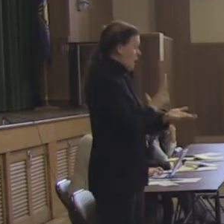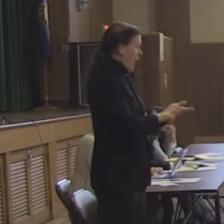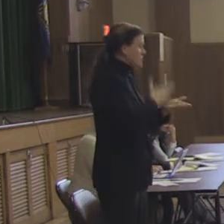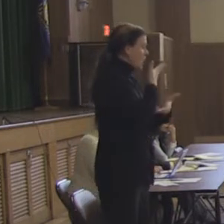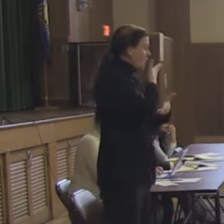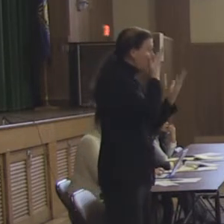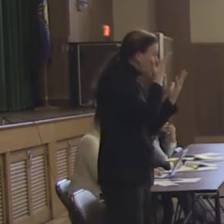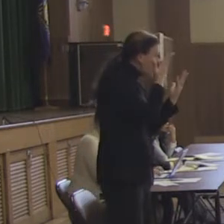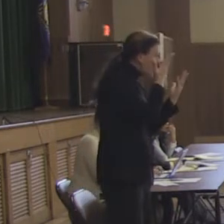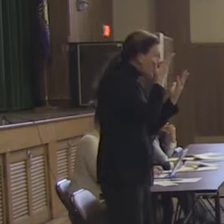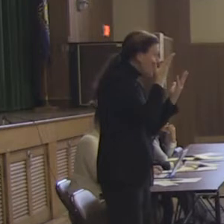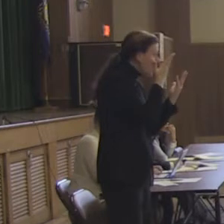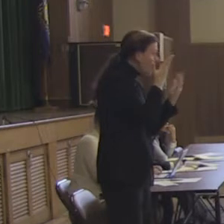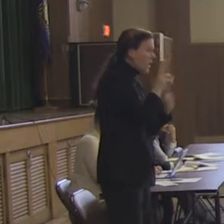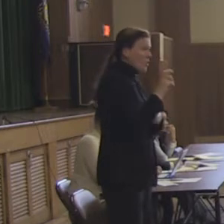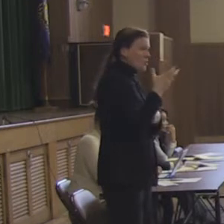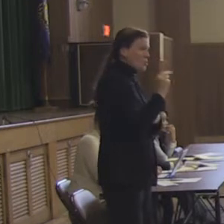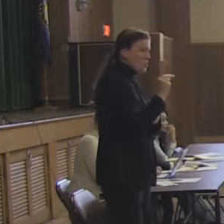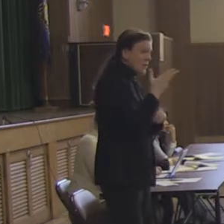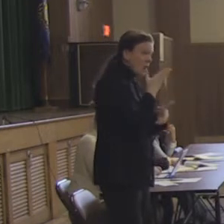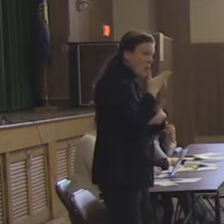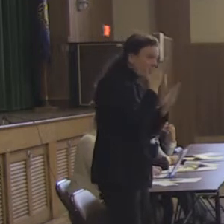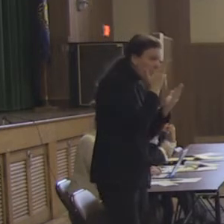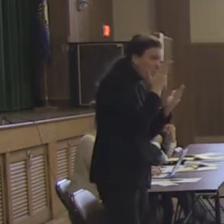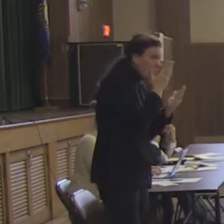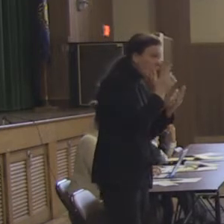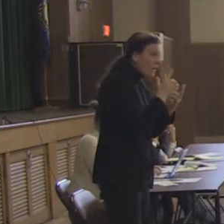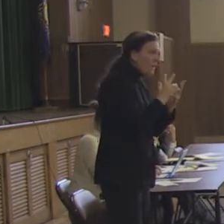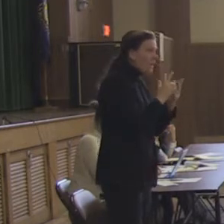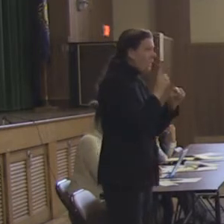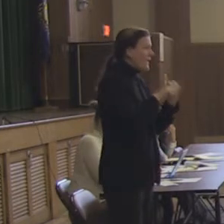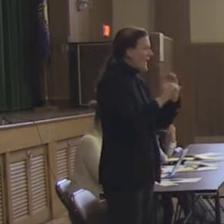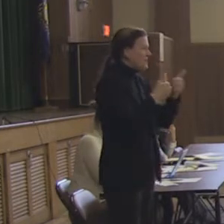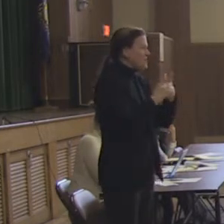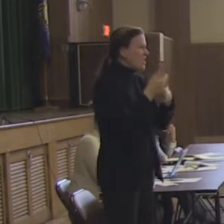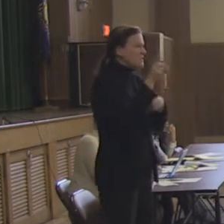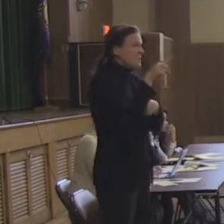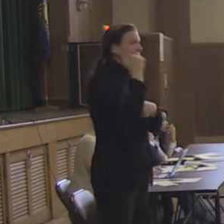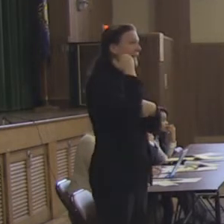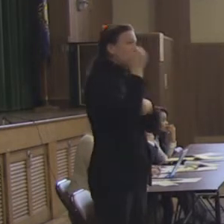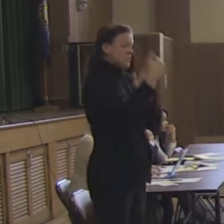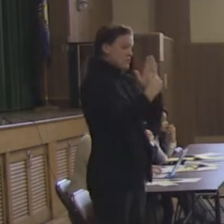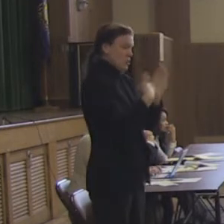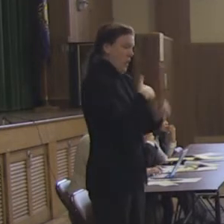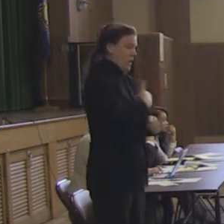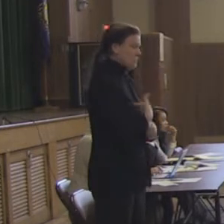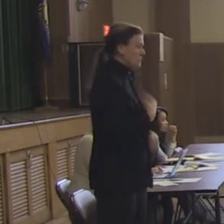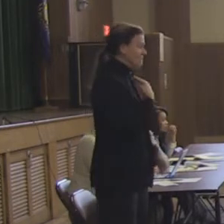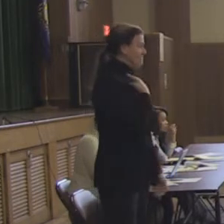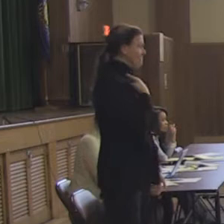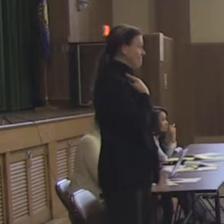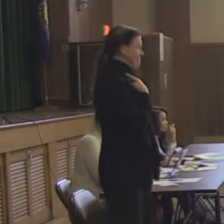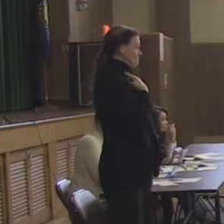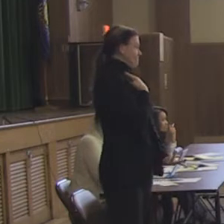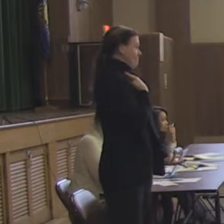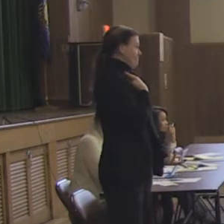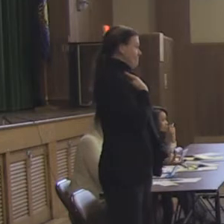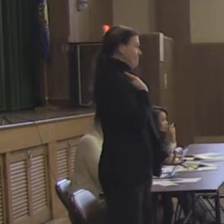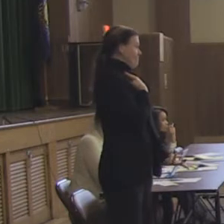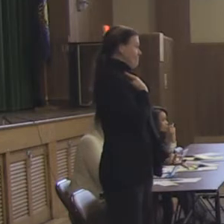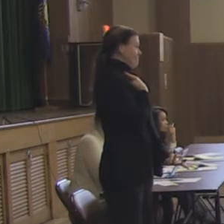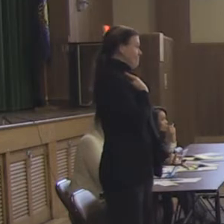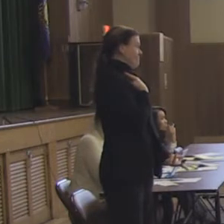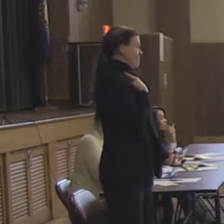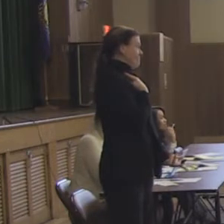where we would be able to challenge that, or if they took action, you know, at least help the employees with that situation.